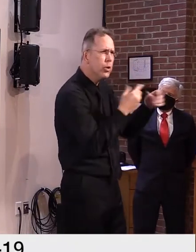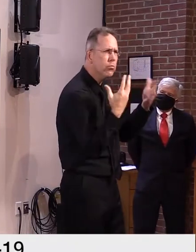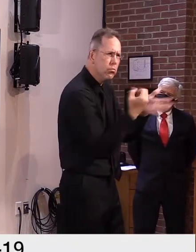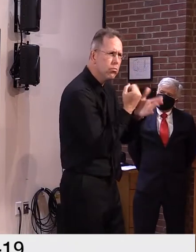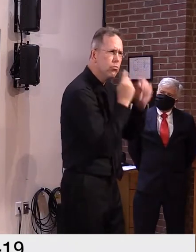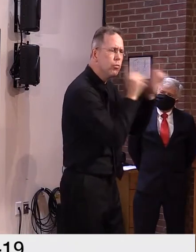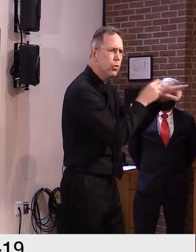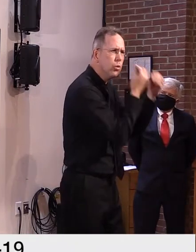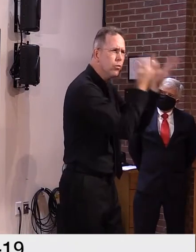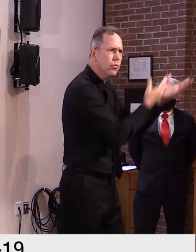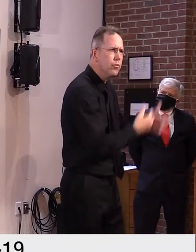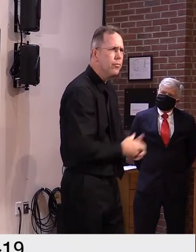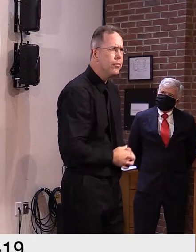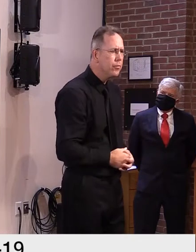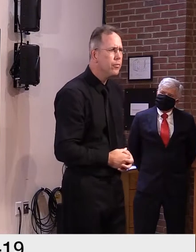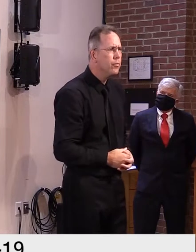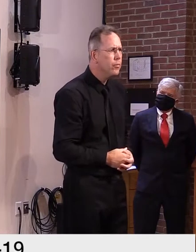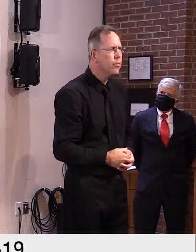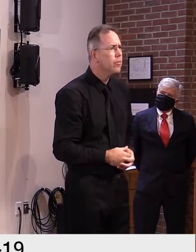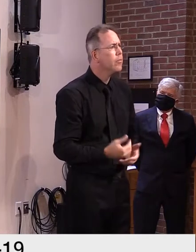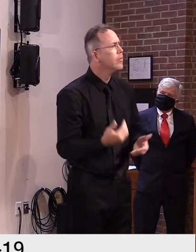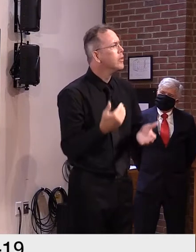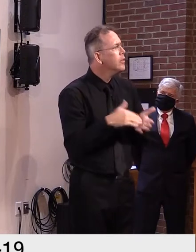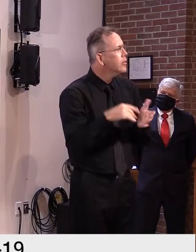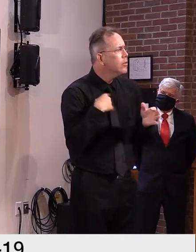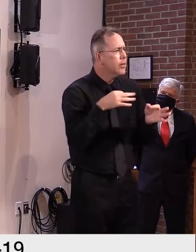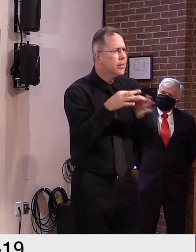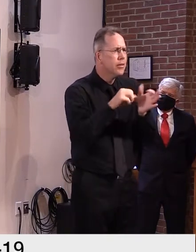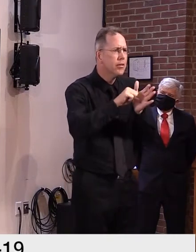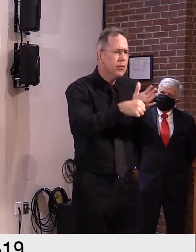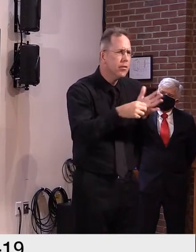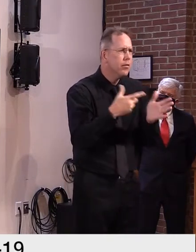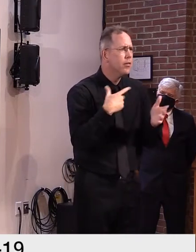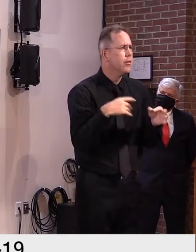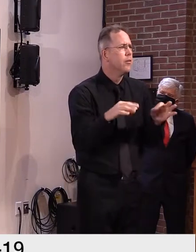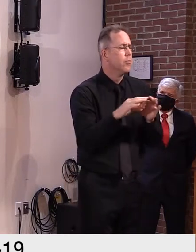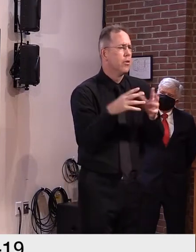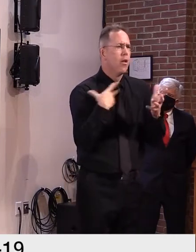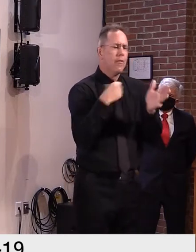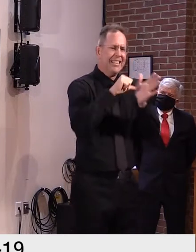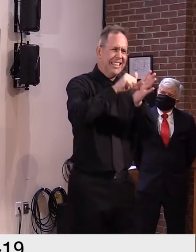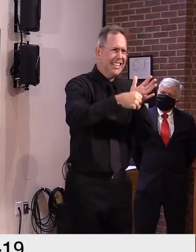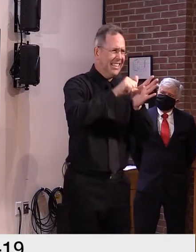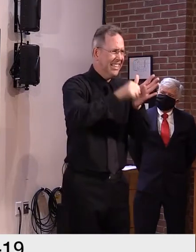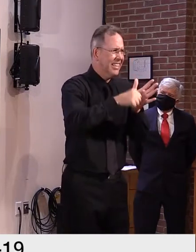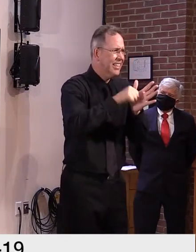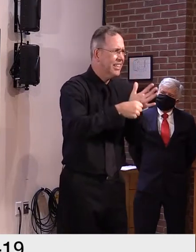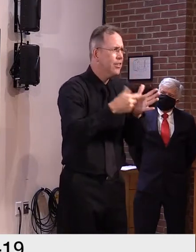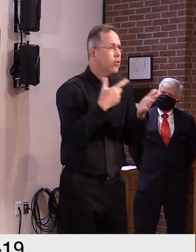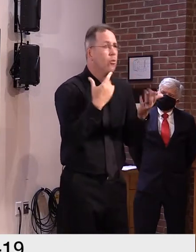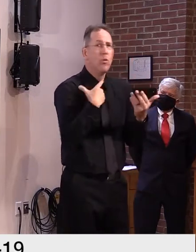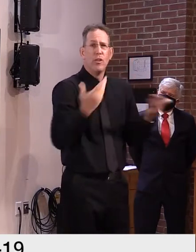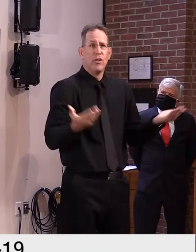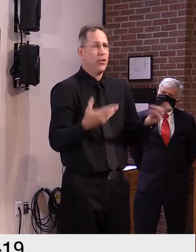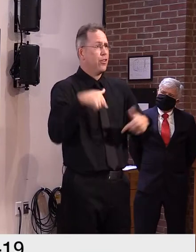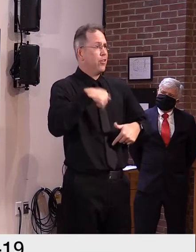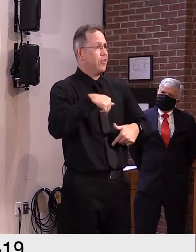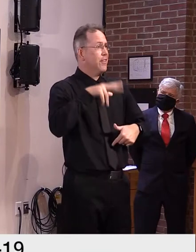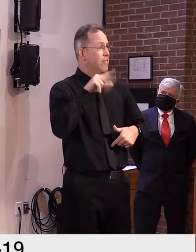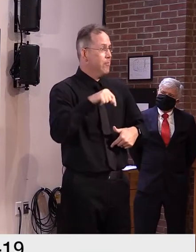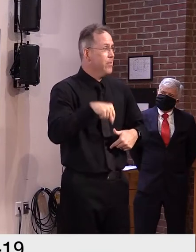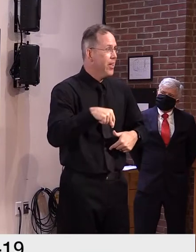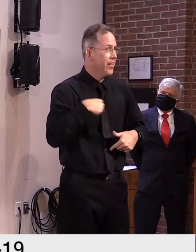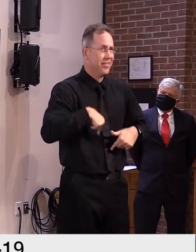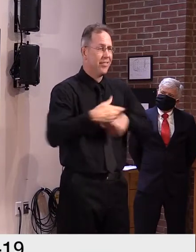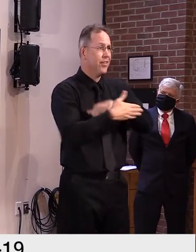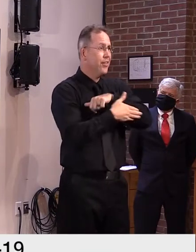just, again, I want to stress where we are today as a country, where we're so polarized, we're